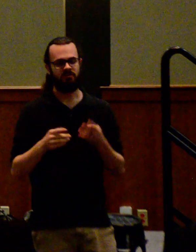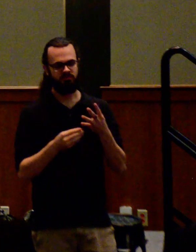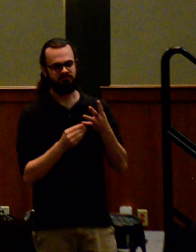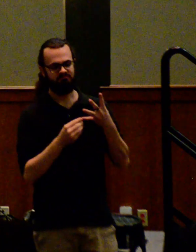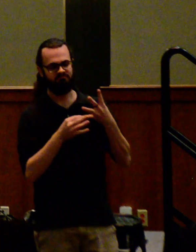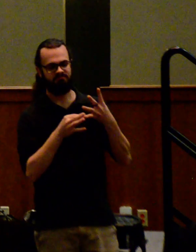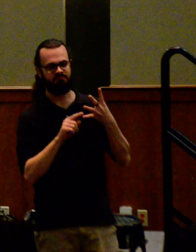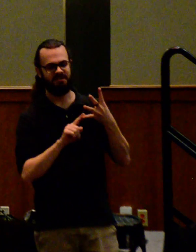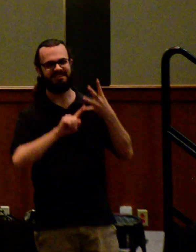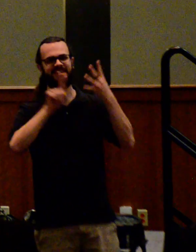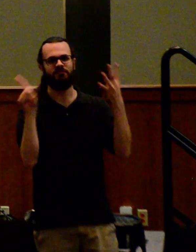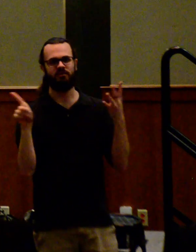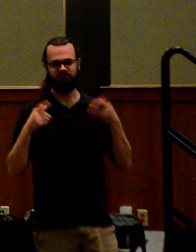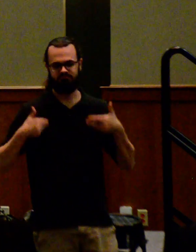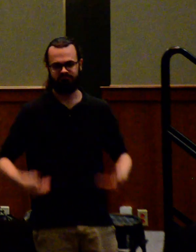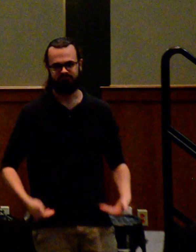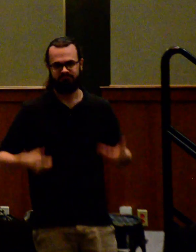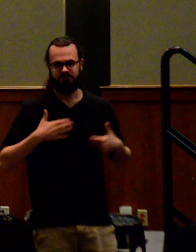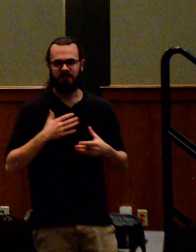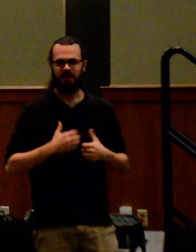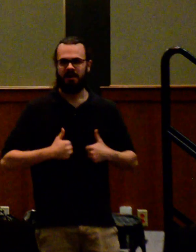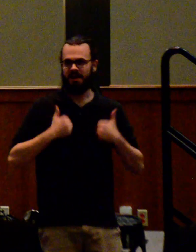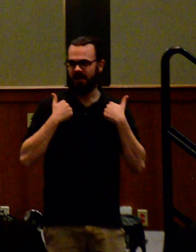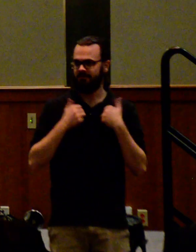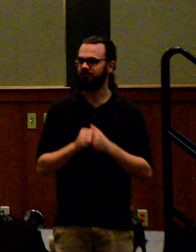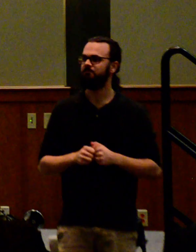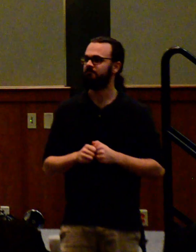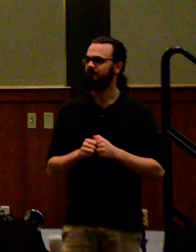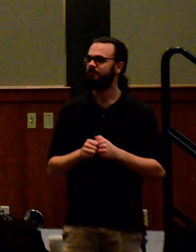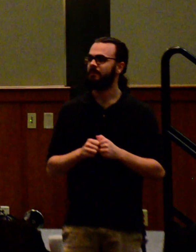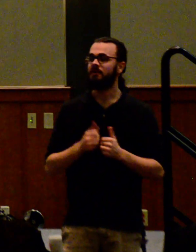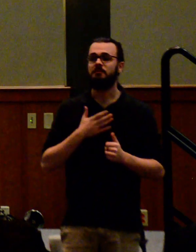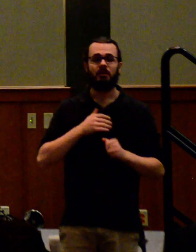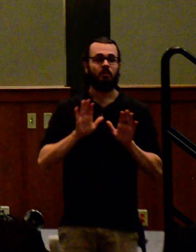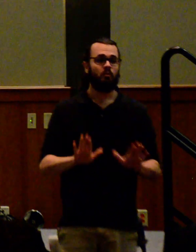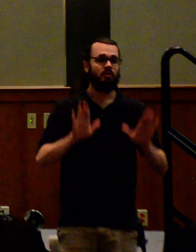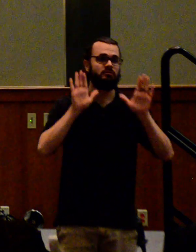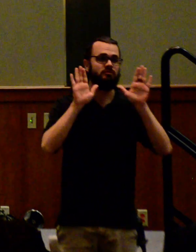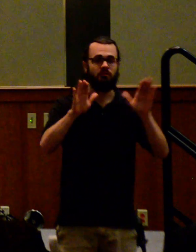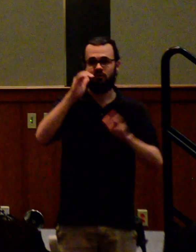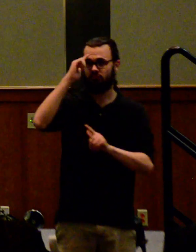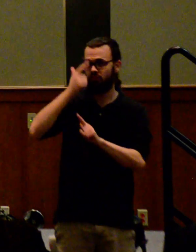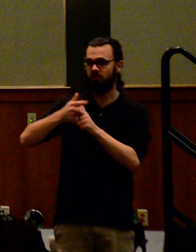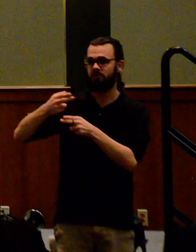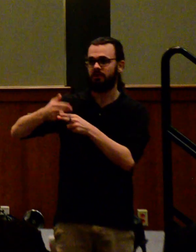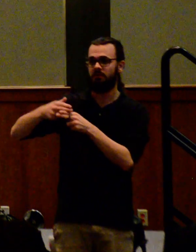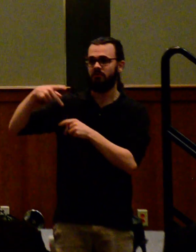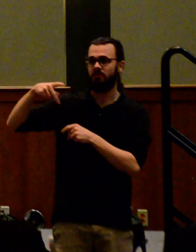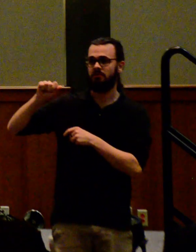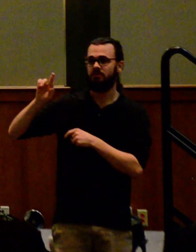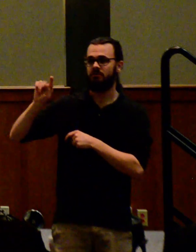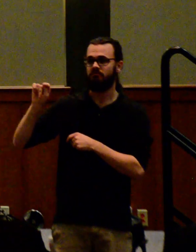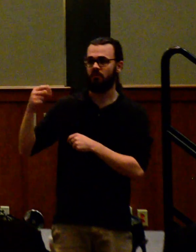life. Tonight, I want to tell you guys about my wonderful brother, Parth. He was diagnosed with